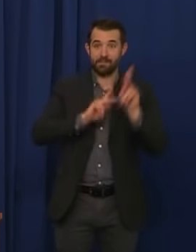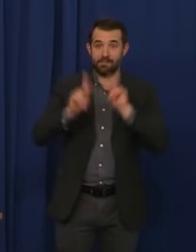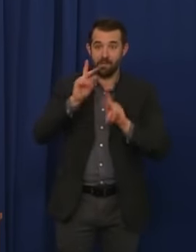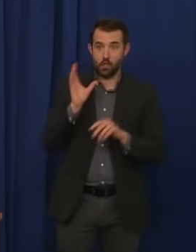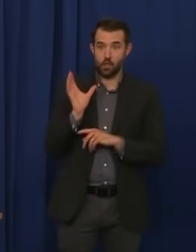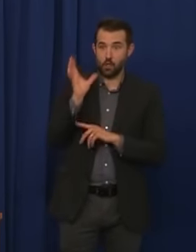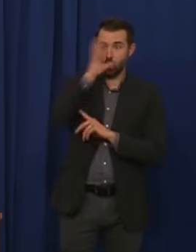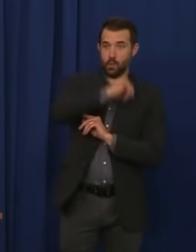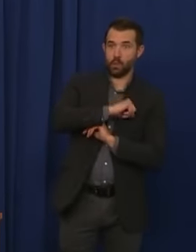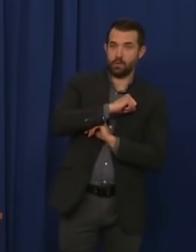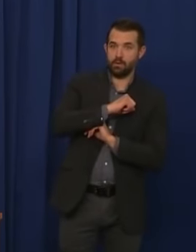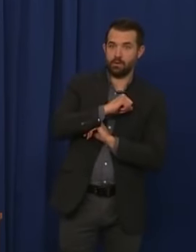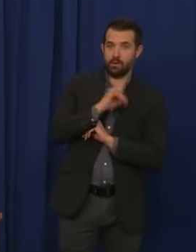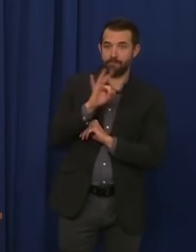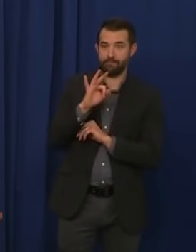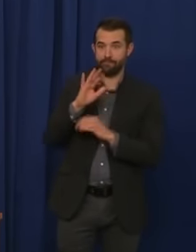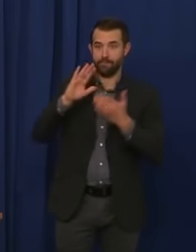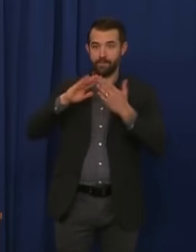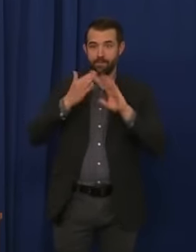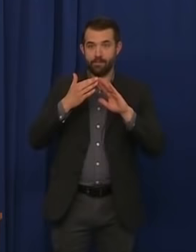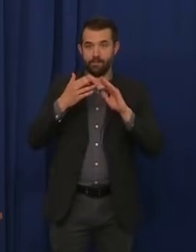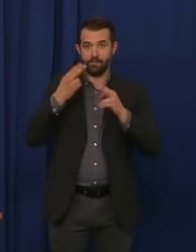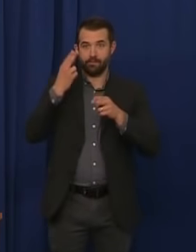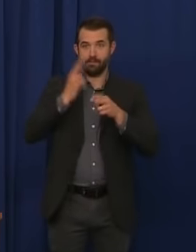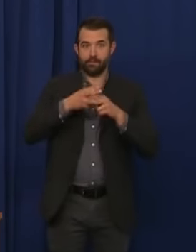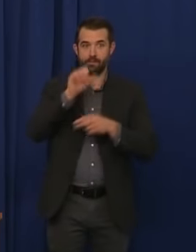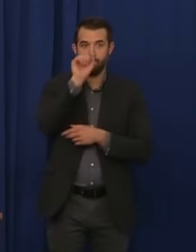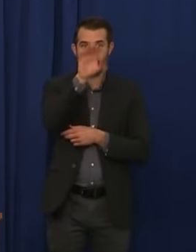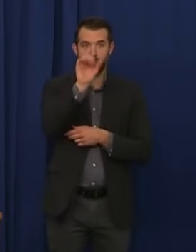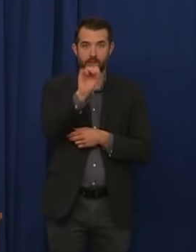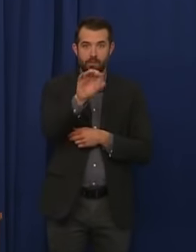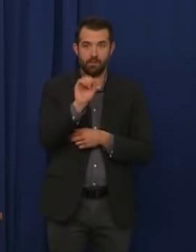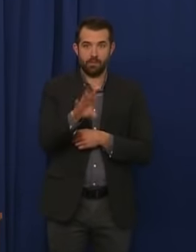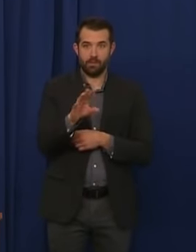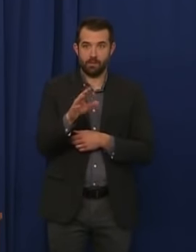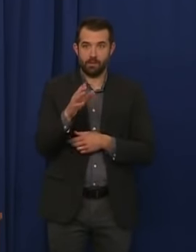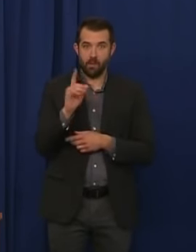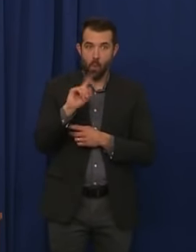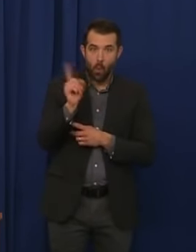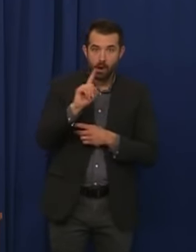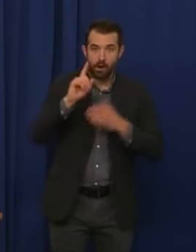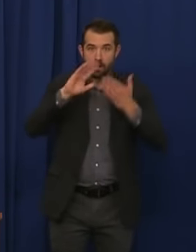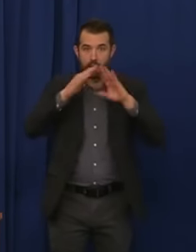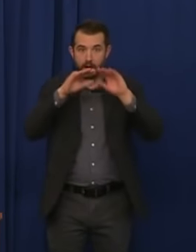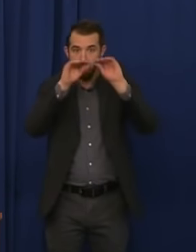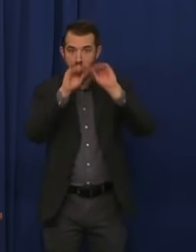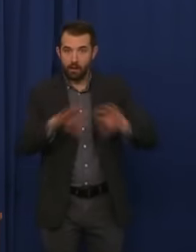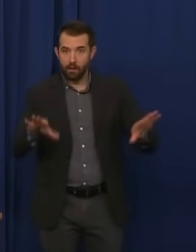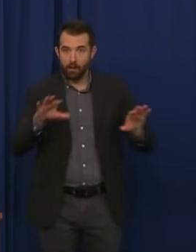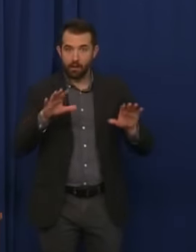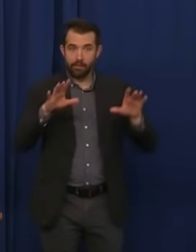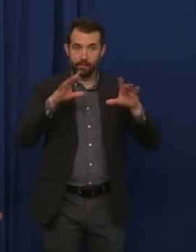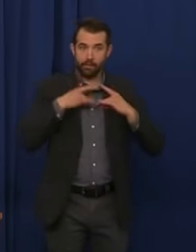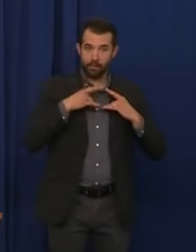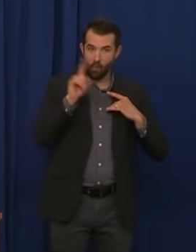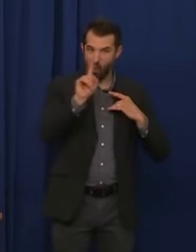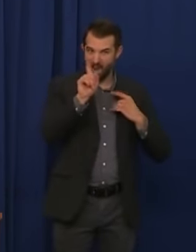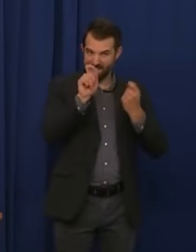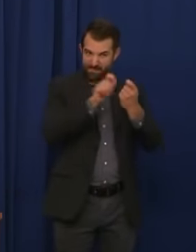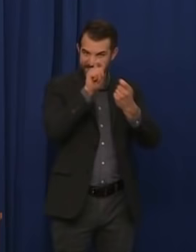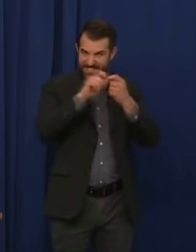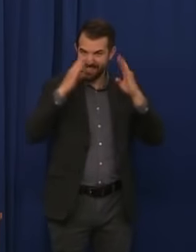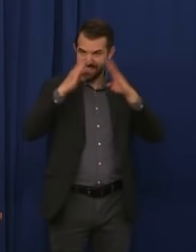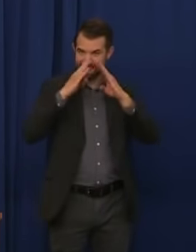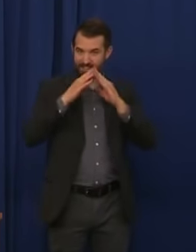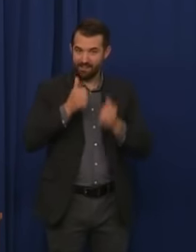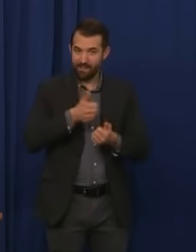in areas of community spread, I would just want to be very clear about, in counties like Cumberland and York, where we